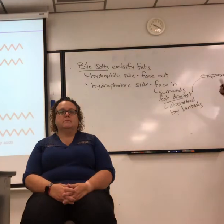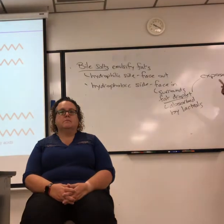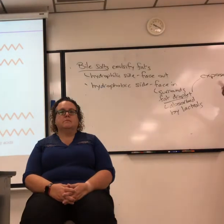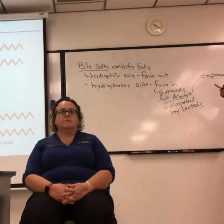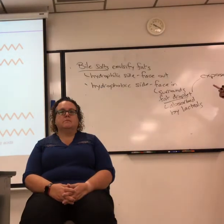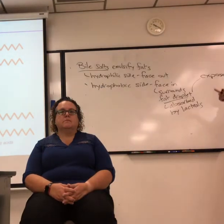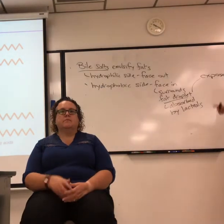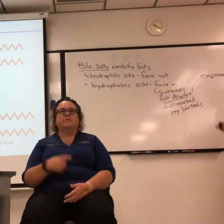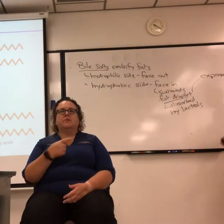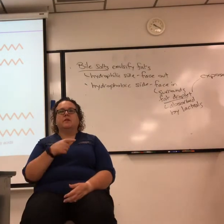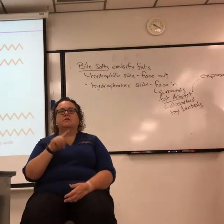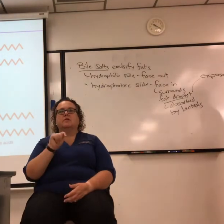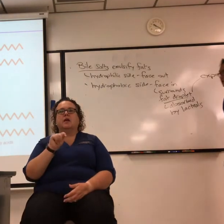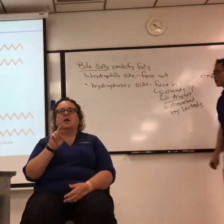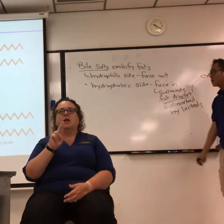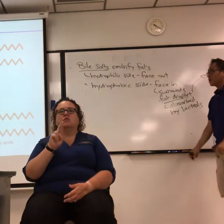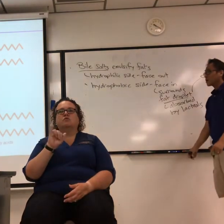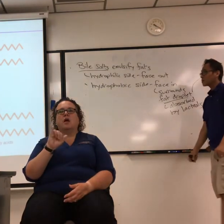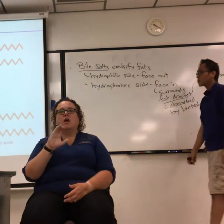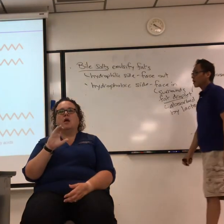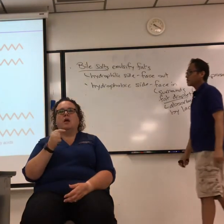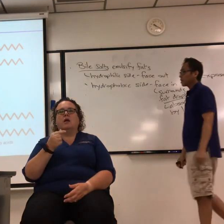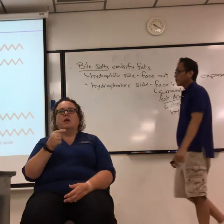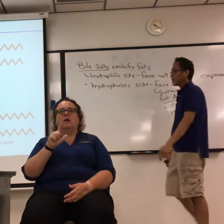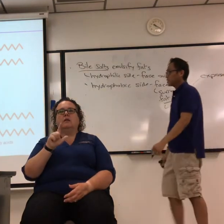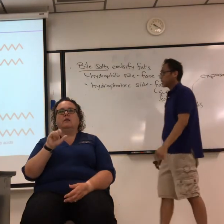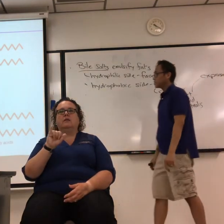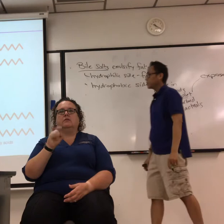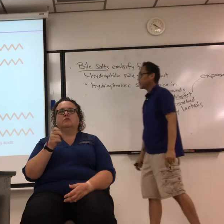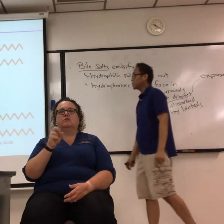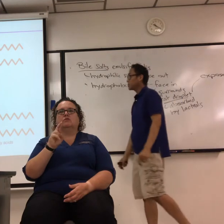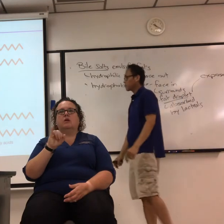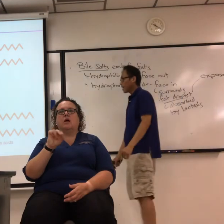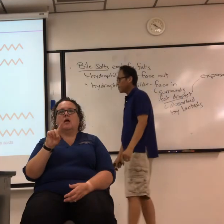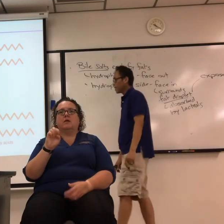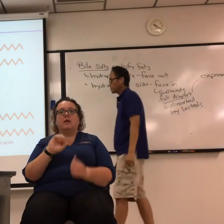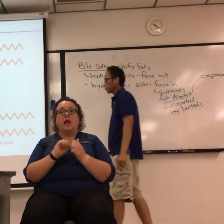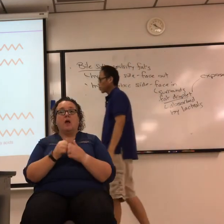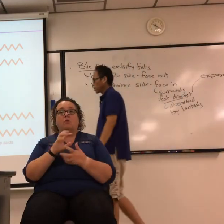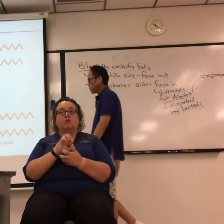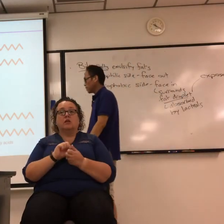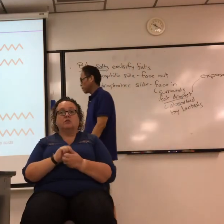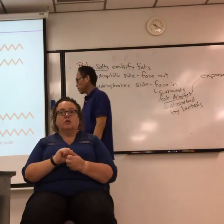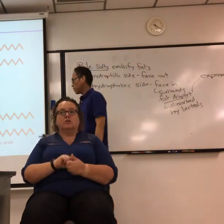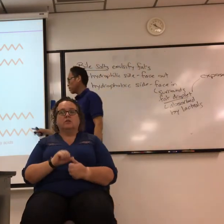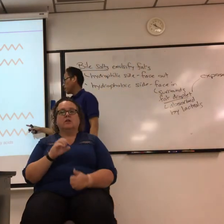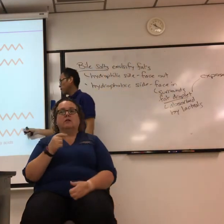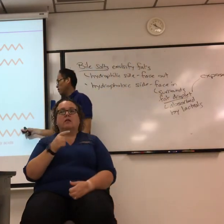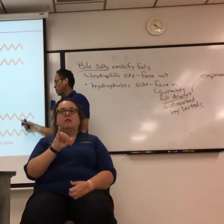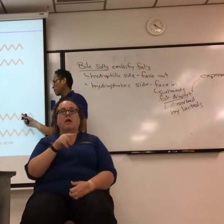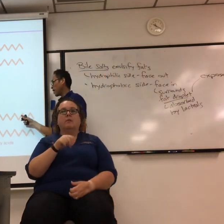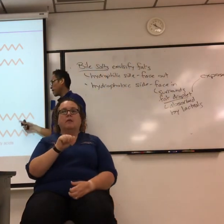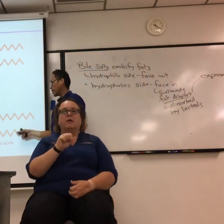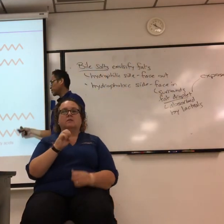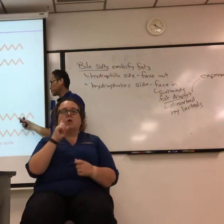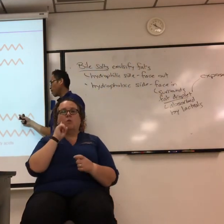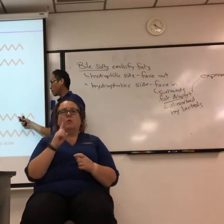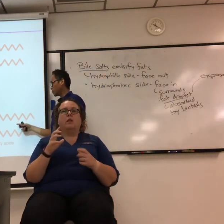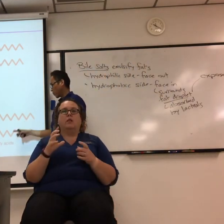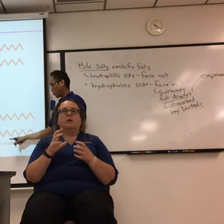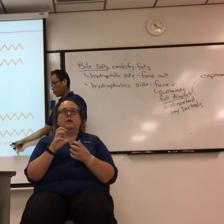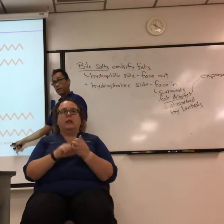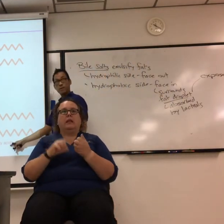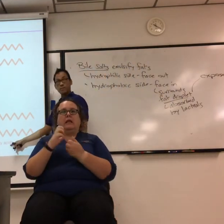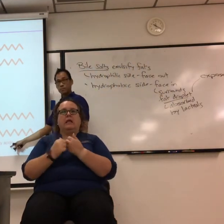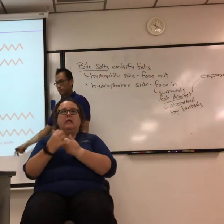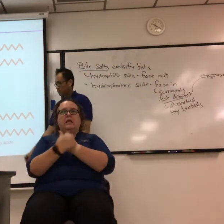This is a triglyceride. So what triglycerides, how they're digested is the lipase will cleave the fatty acids off